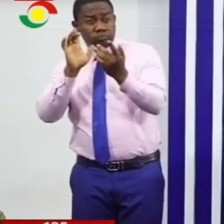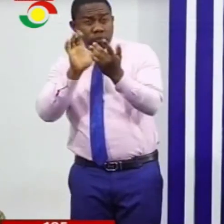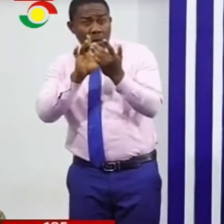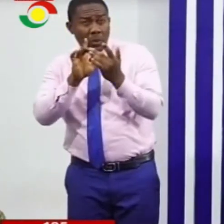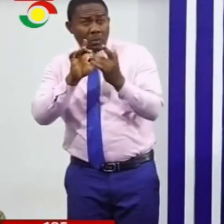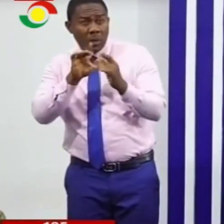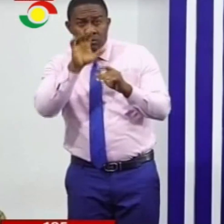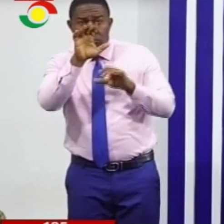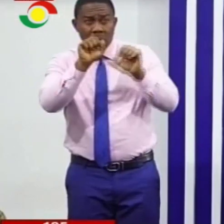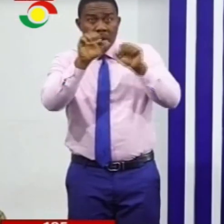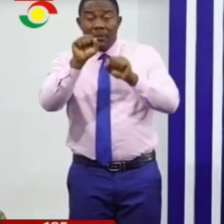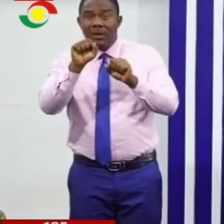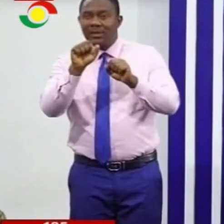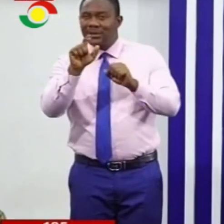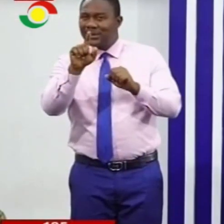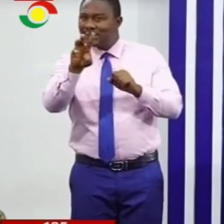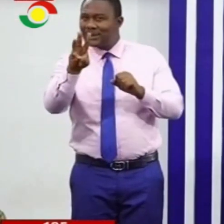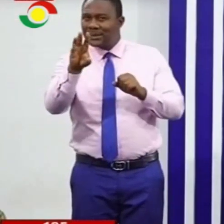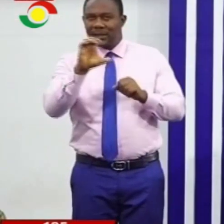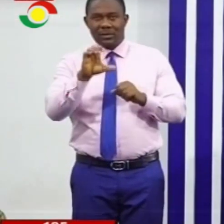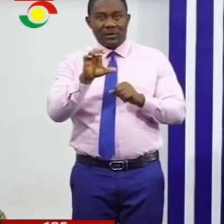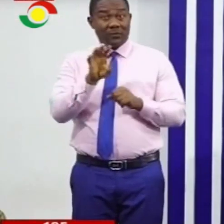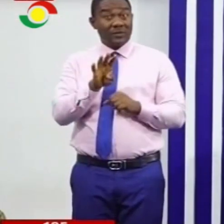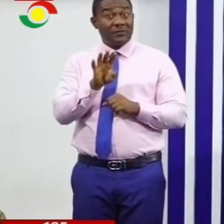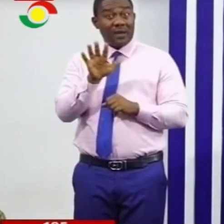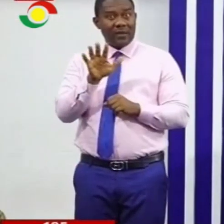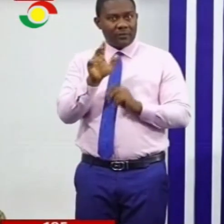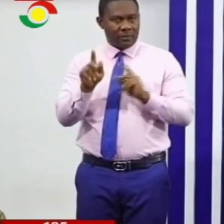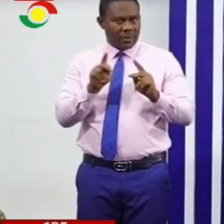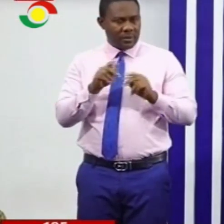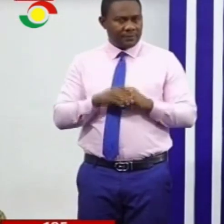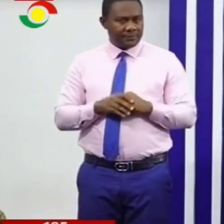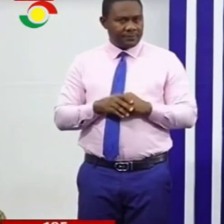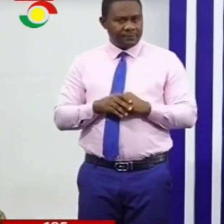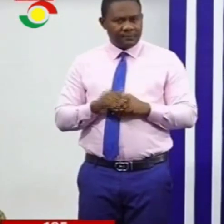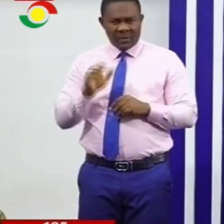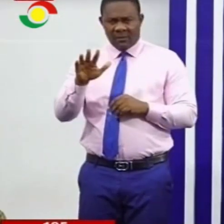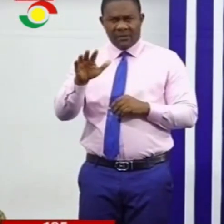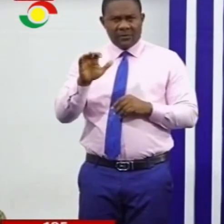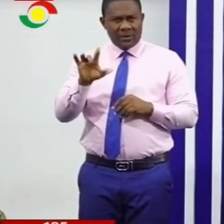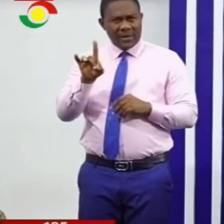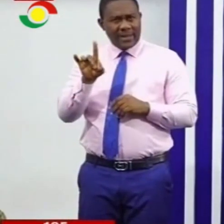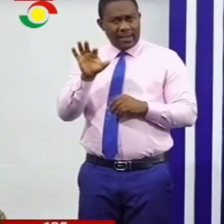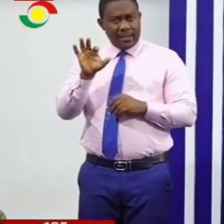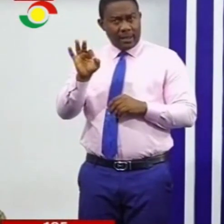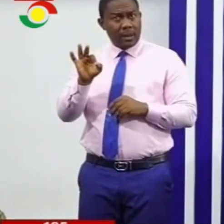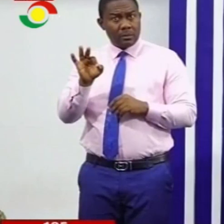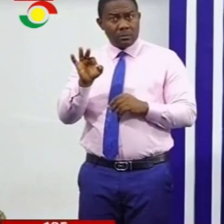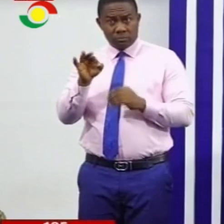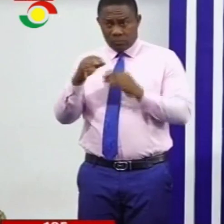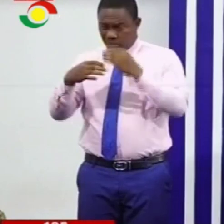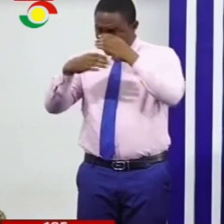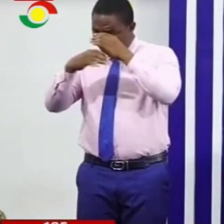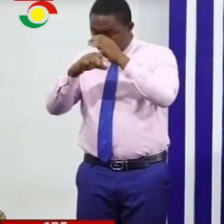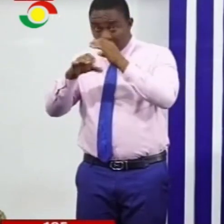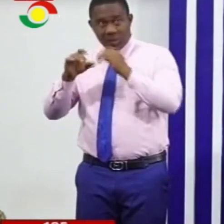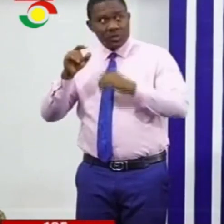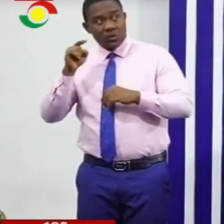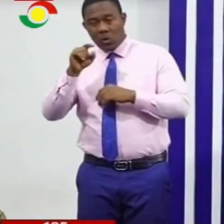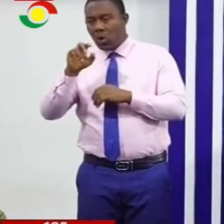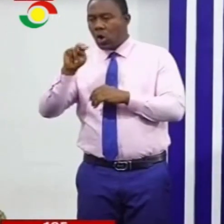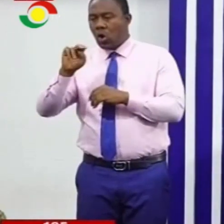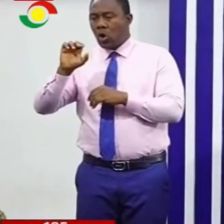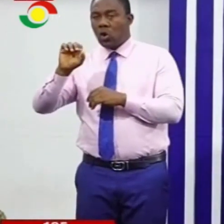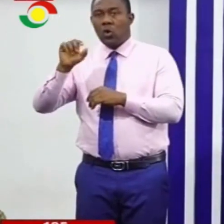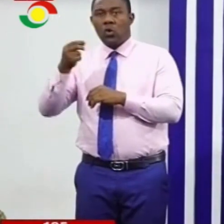635 people and 589 samples have been taken. They have all been sent to Noguchi. We